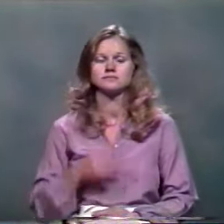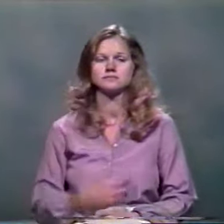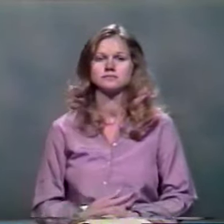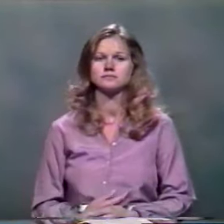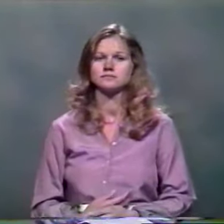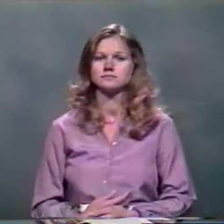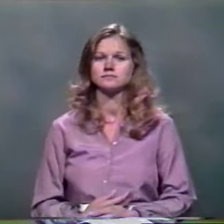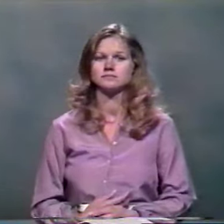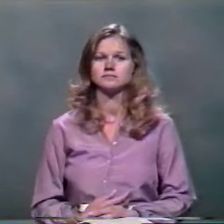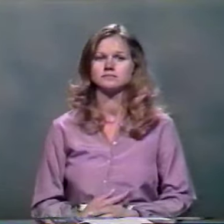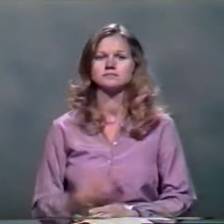2 days ago.